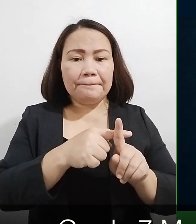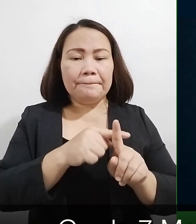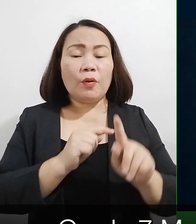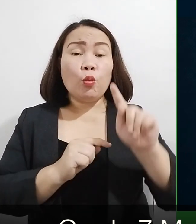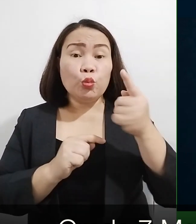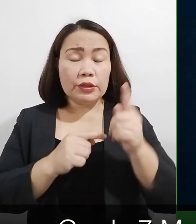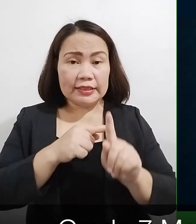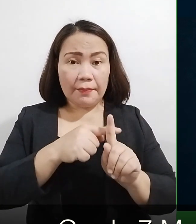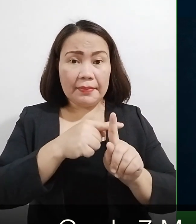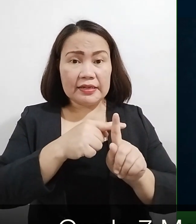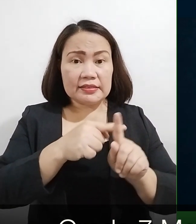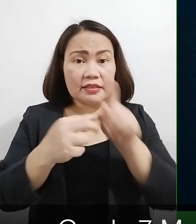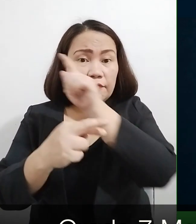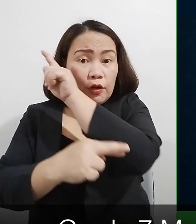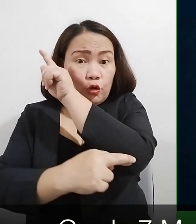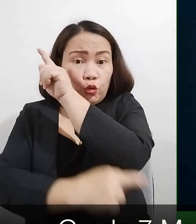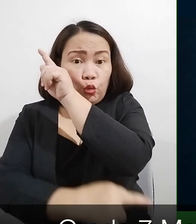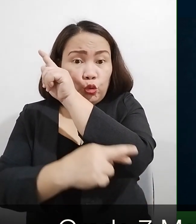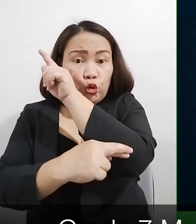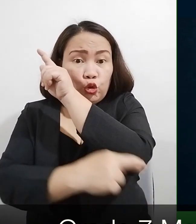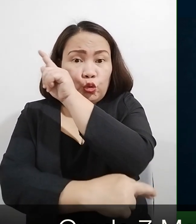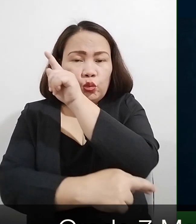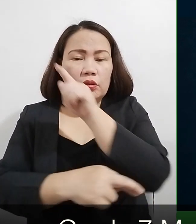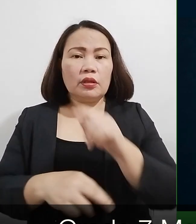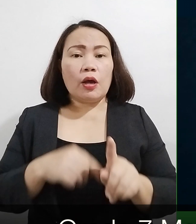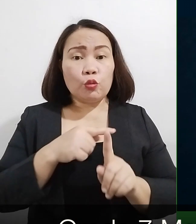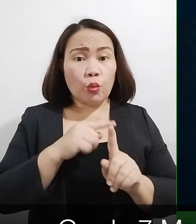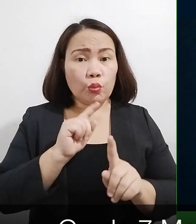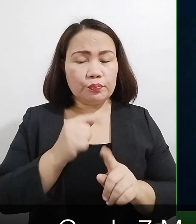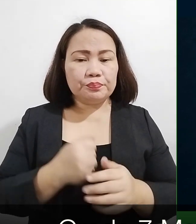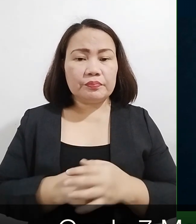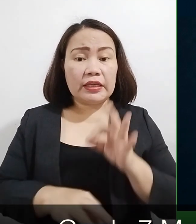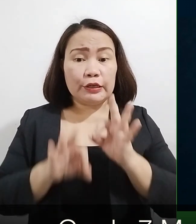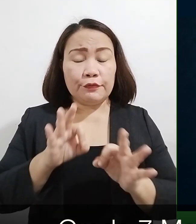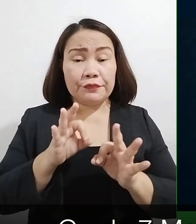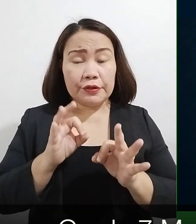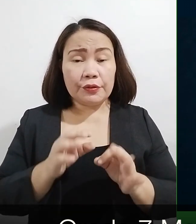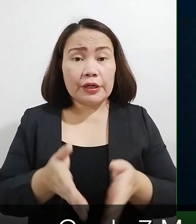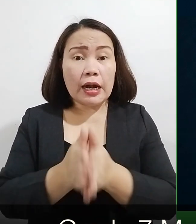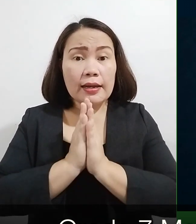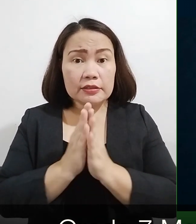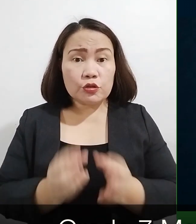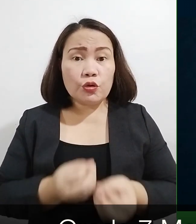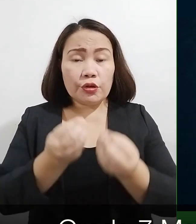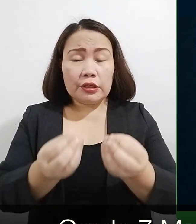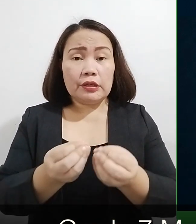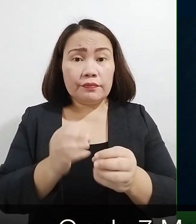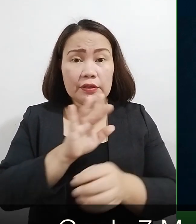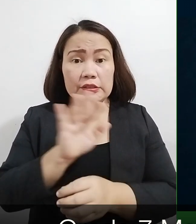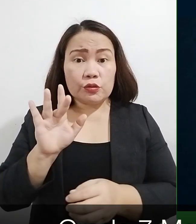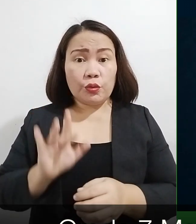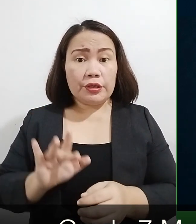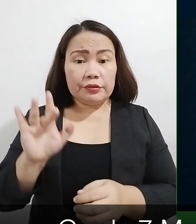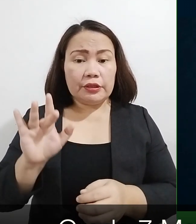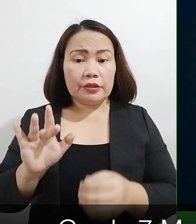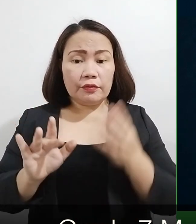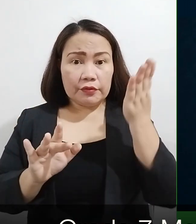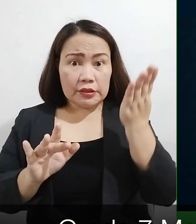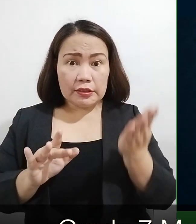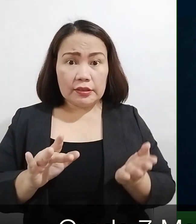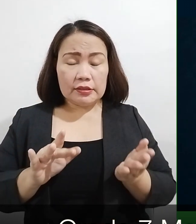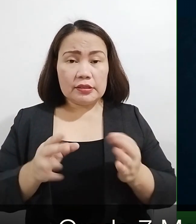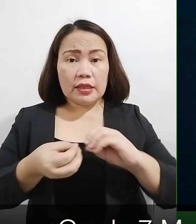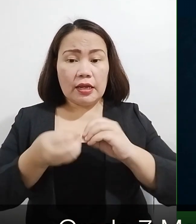ang principal root. Okay, ulitin ko. When you are asked to give the square root of